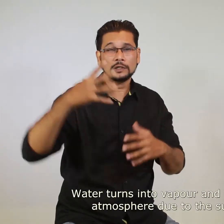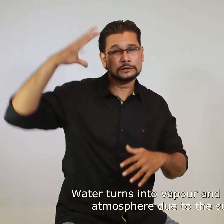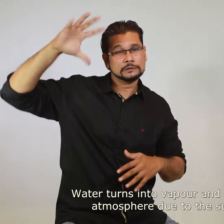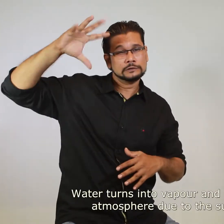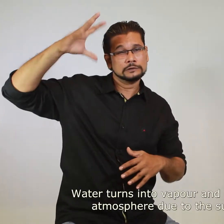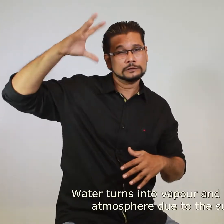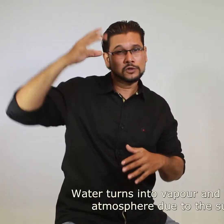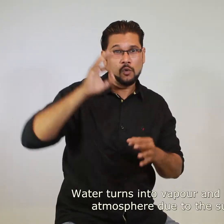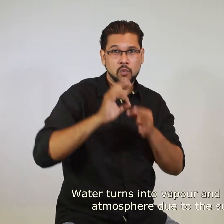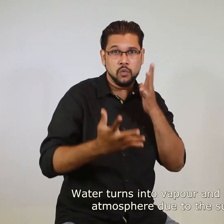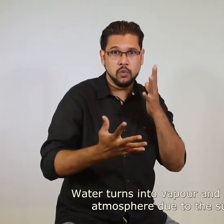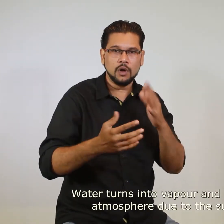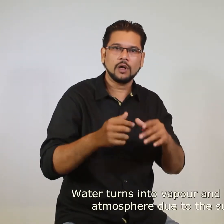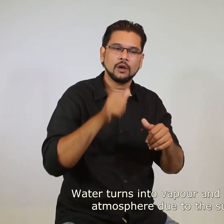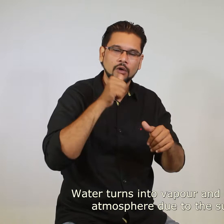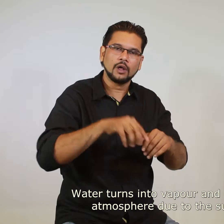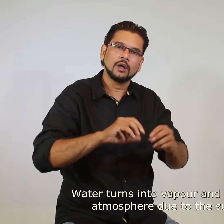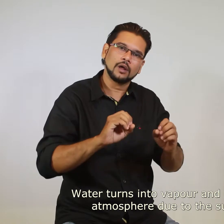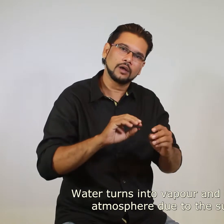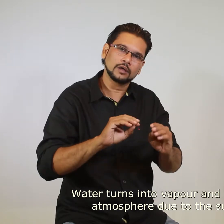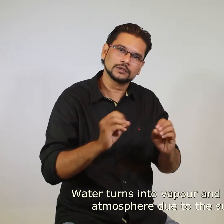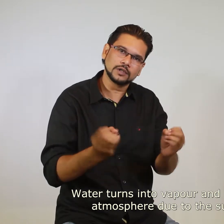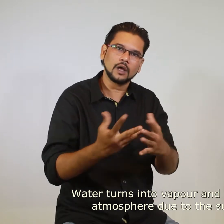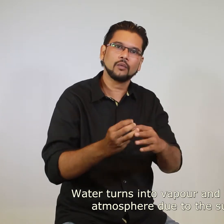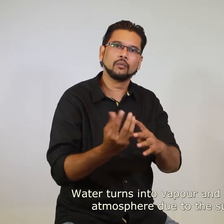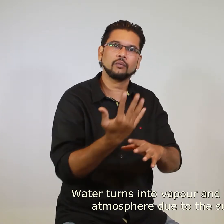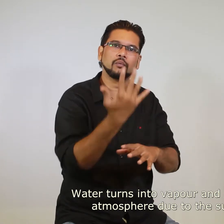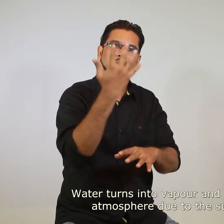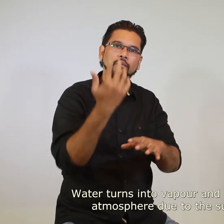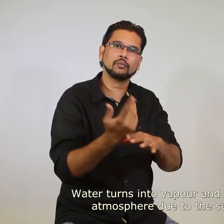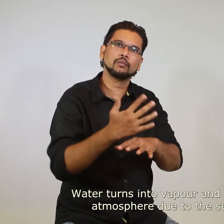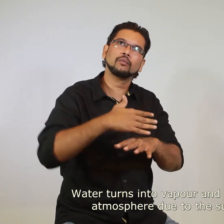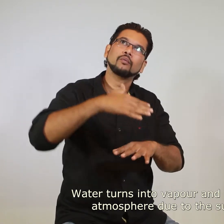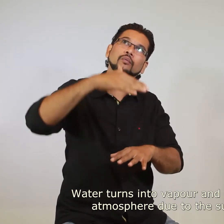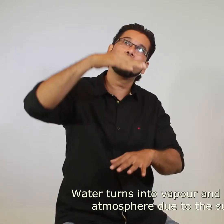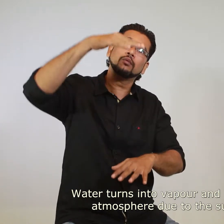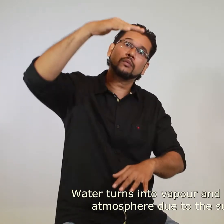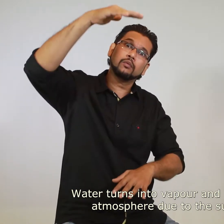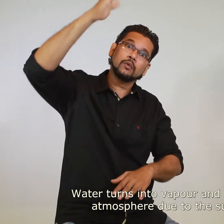Water turns into vapor and rises into the atmosphere due to the sun's heat.